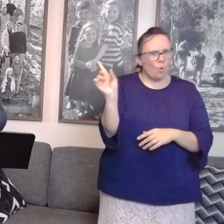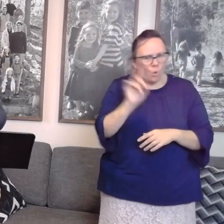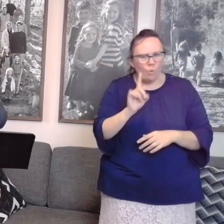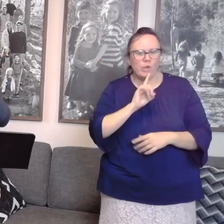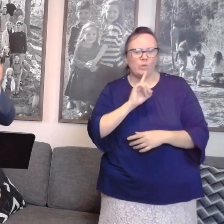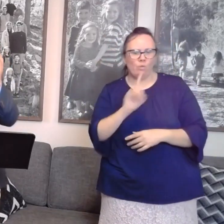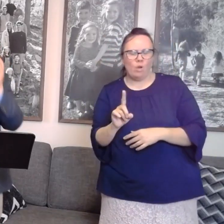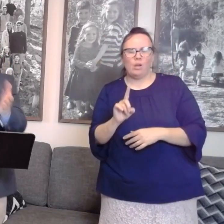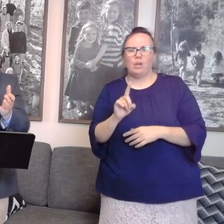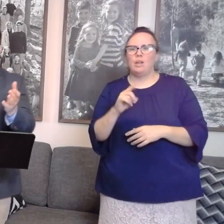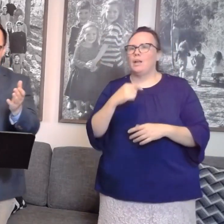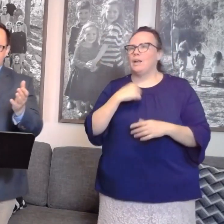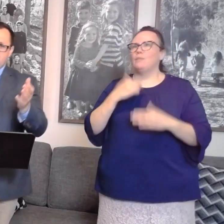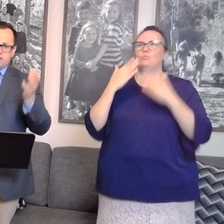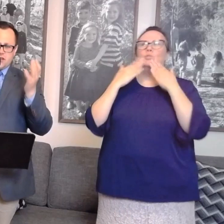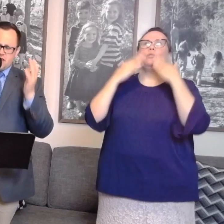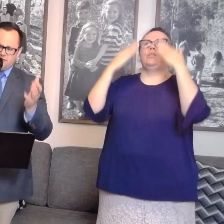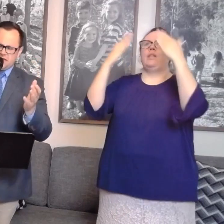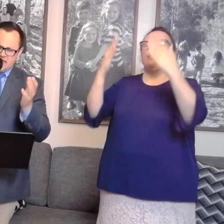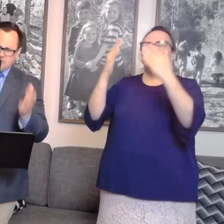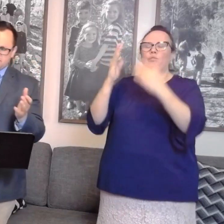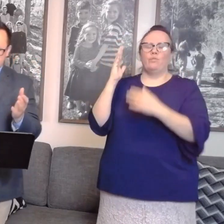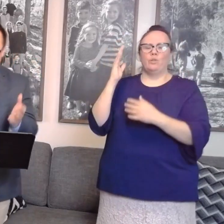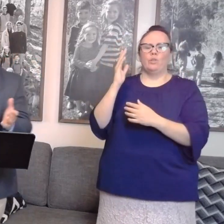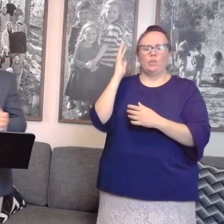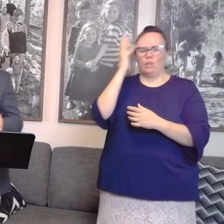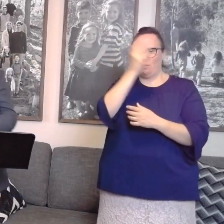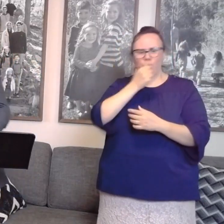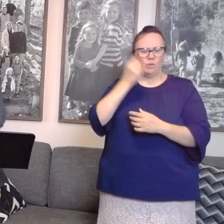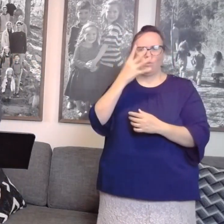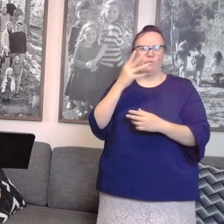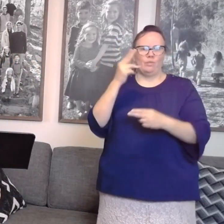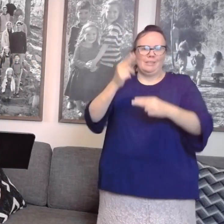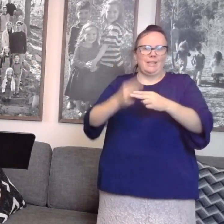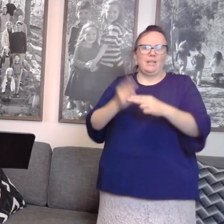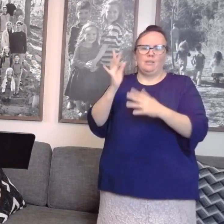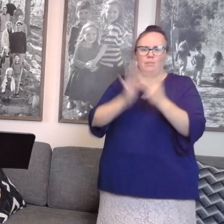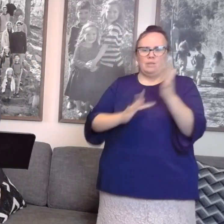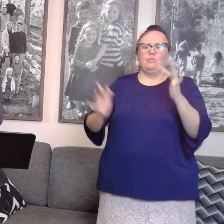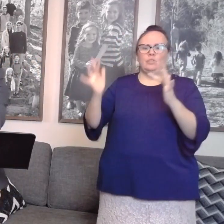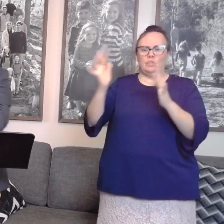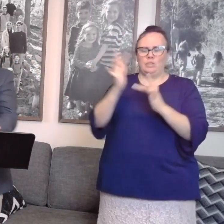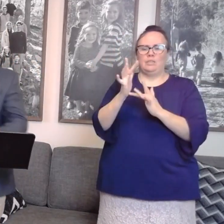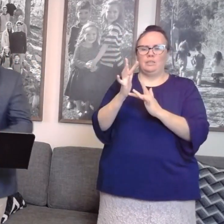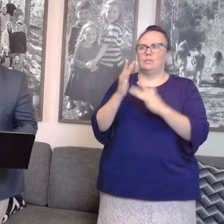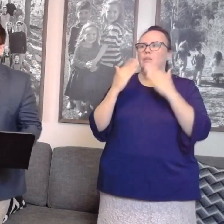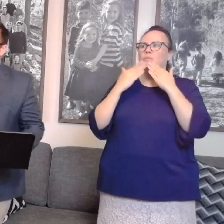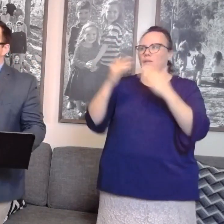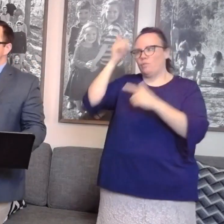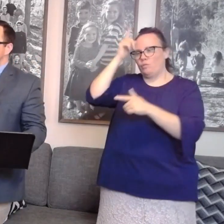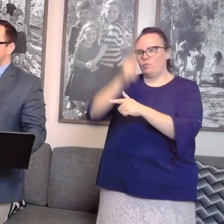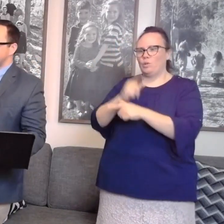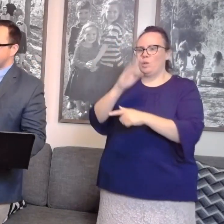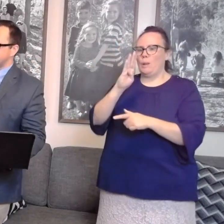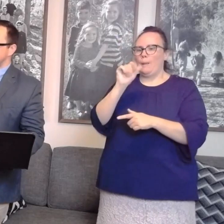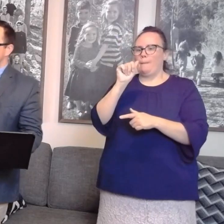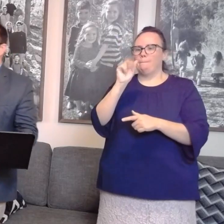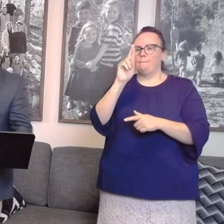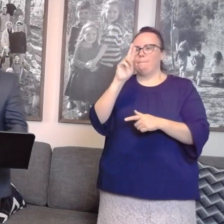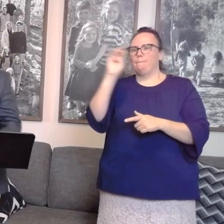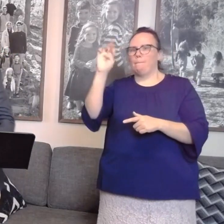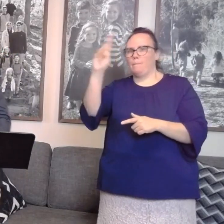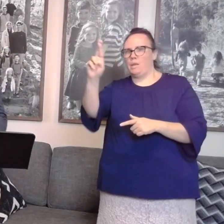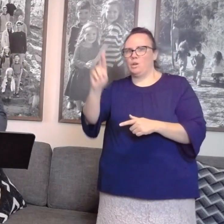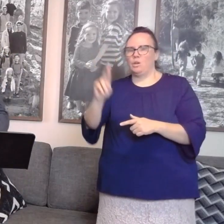you're at. I'm so thankful for the lovely name of Jesus. Amen. I'm thankful for Brother Berrier being with us here